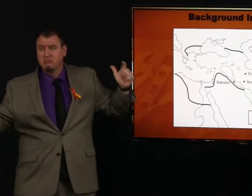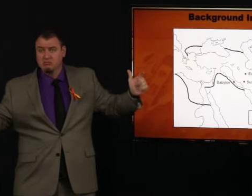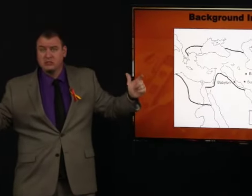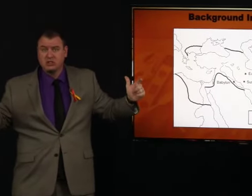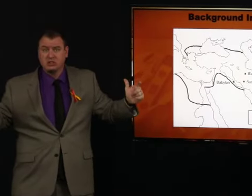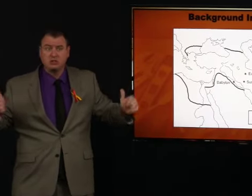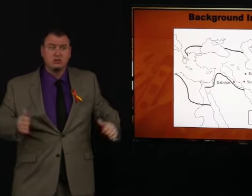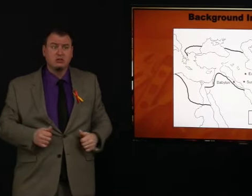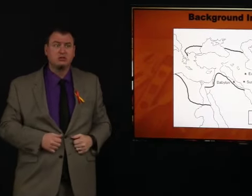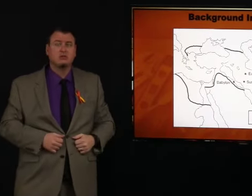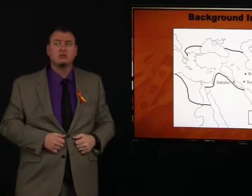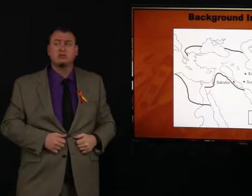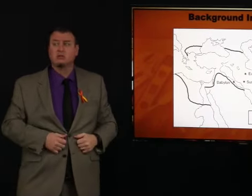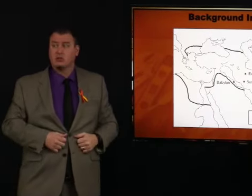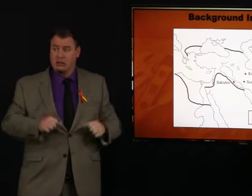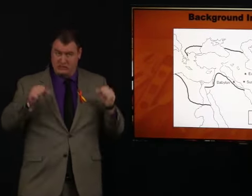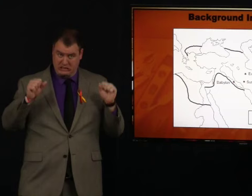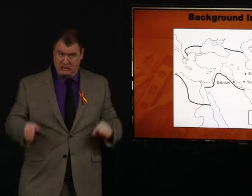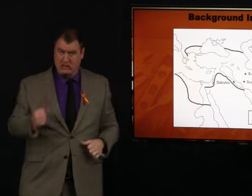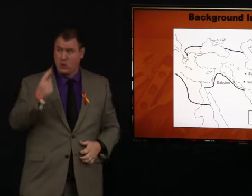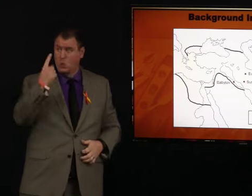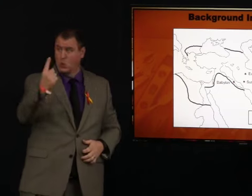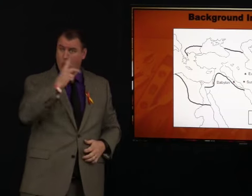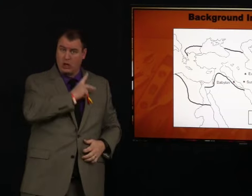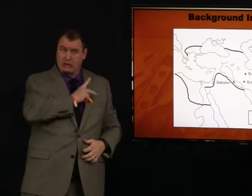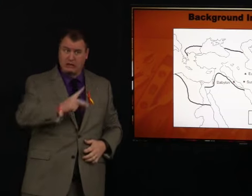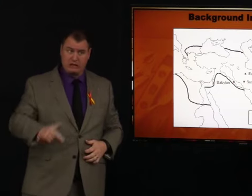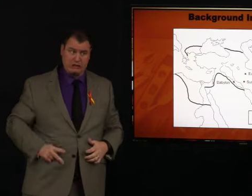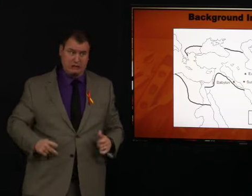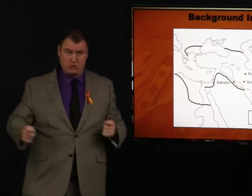So this is pretty big here. This is a lot of land.